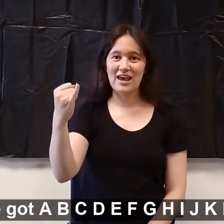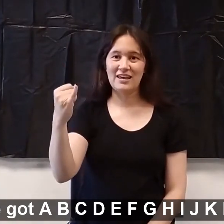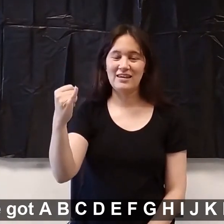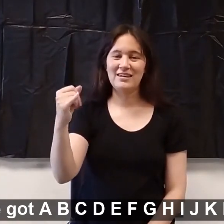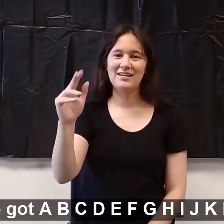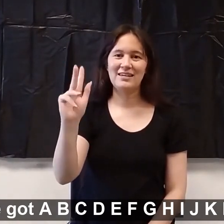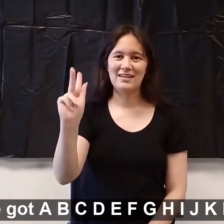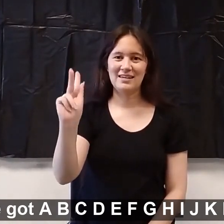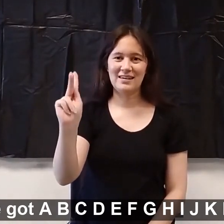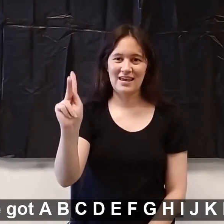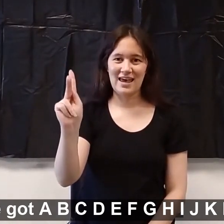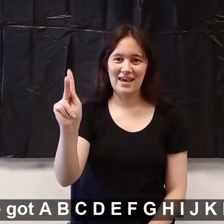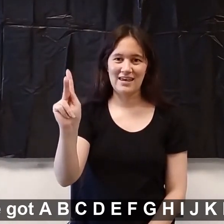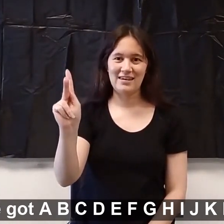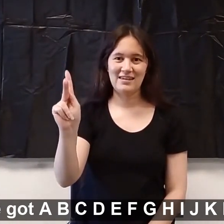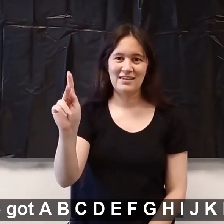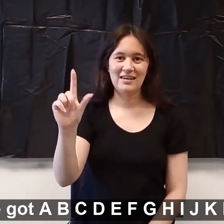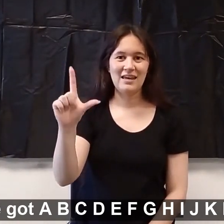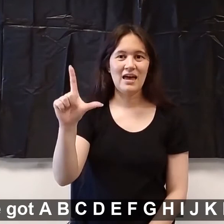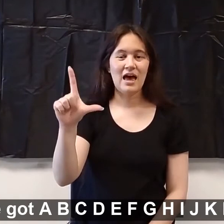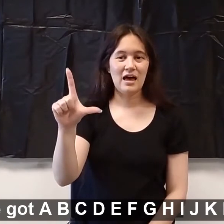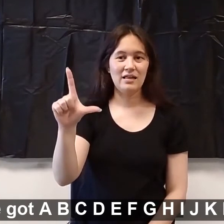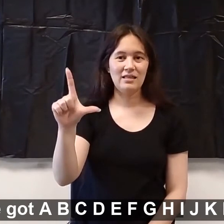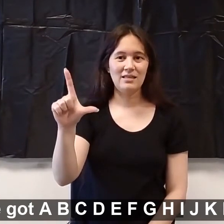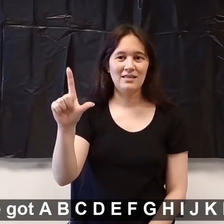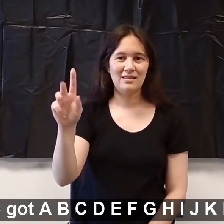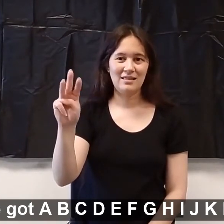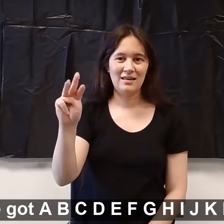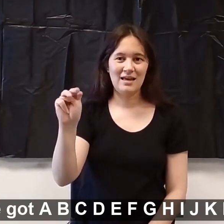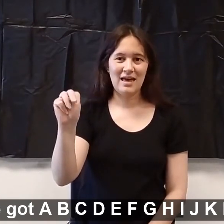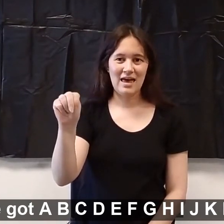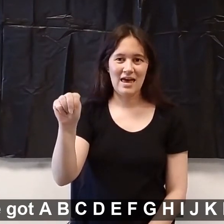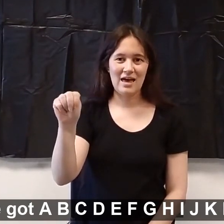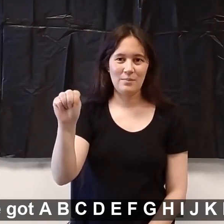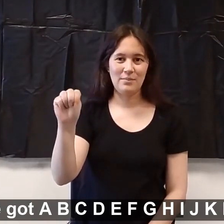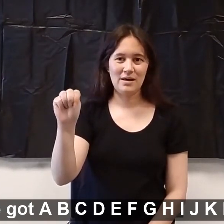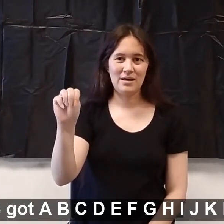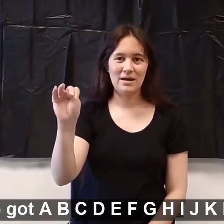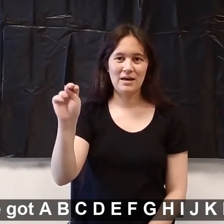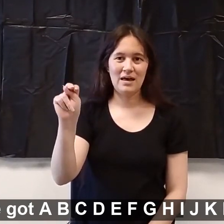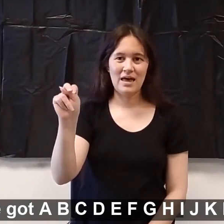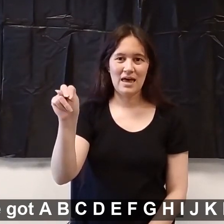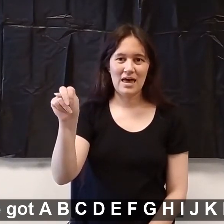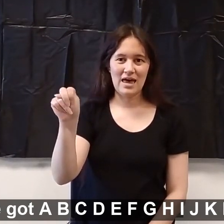J, K, L, M,